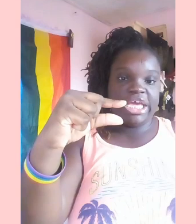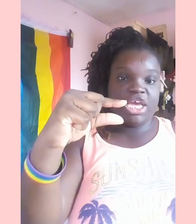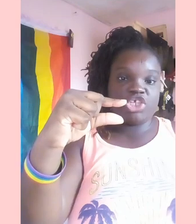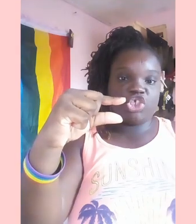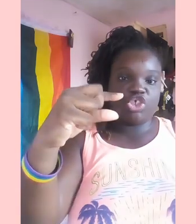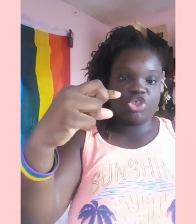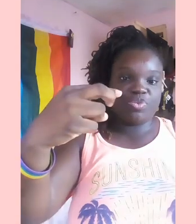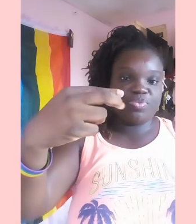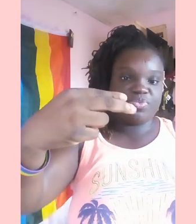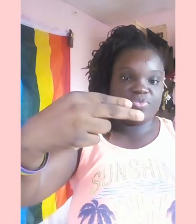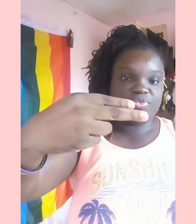H,